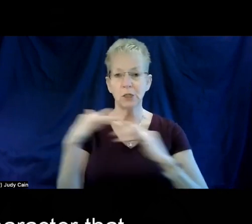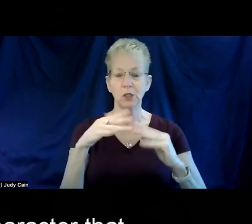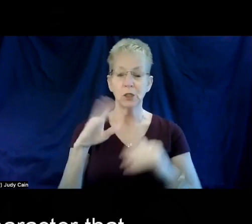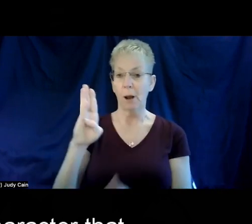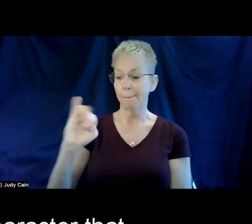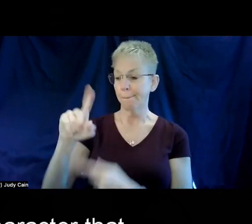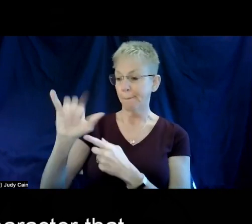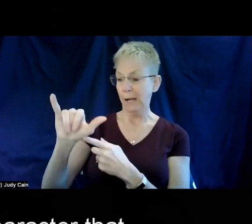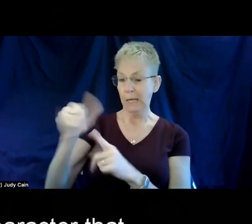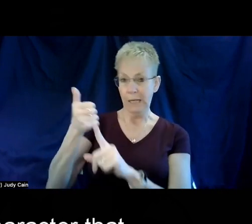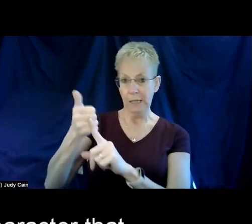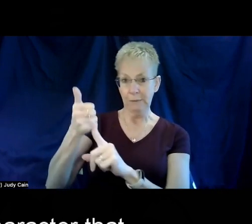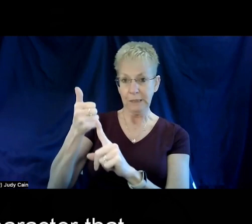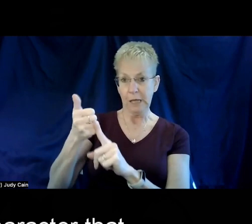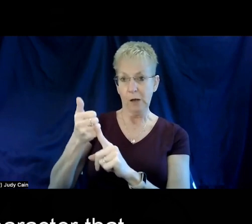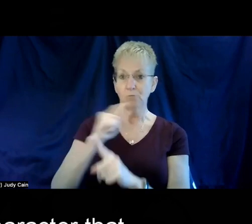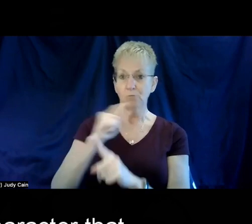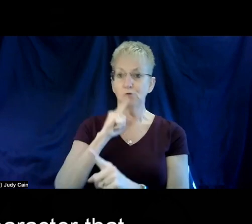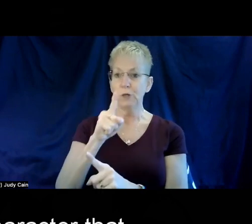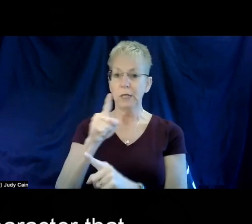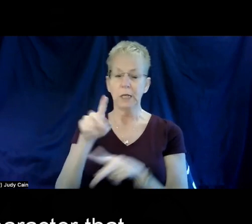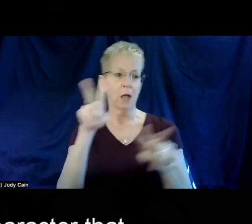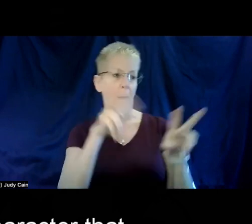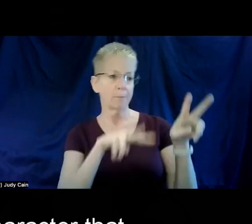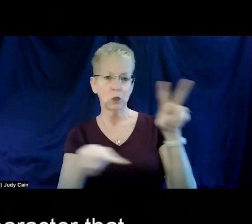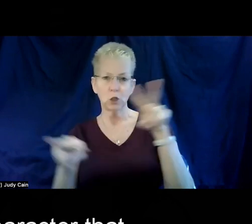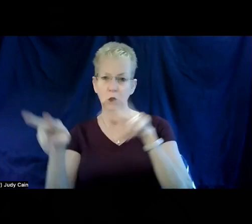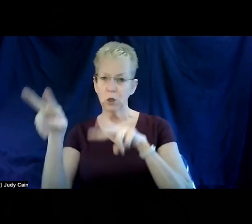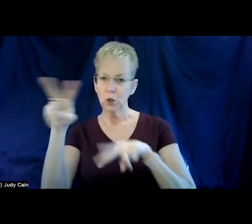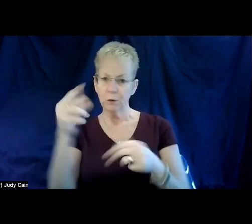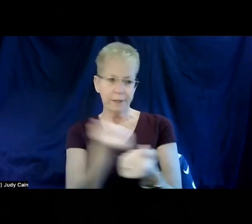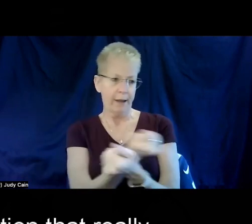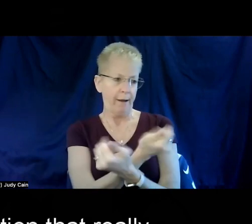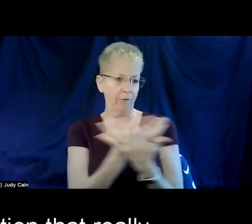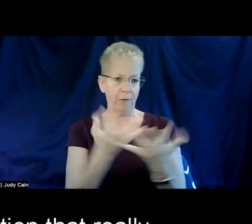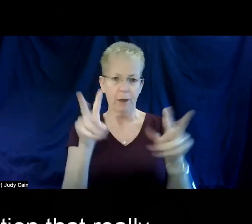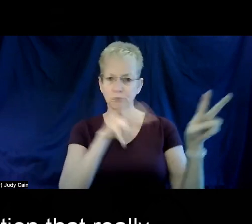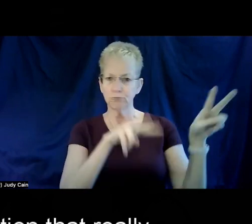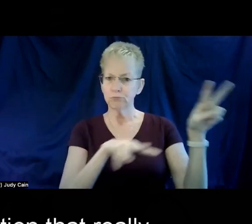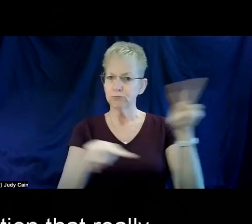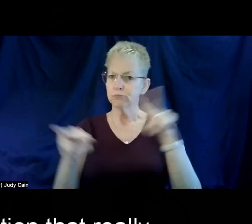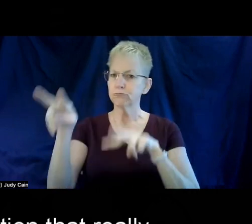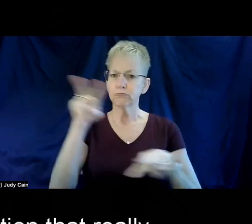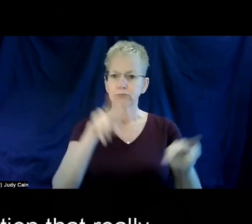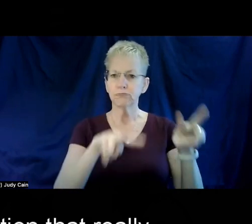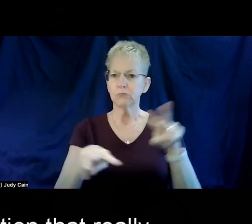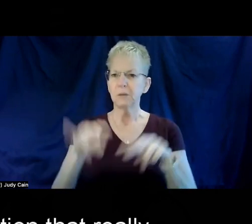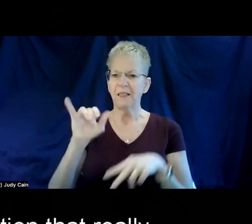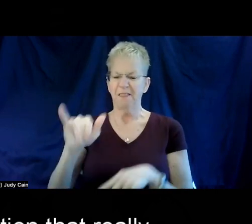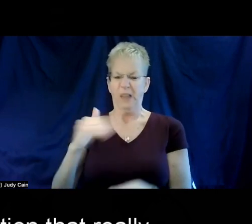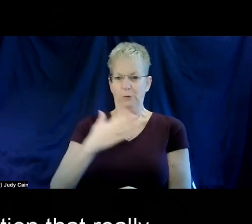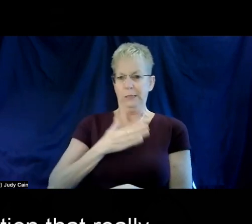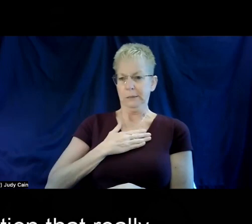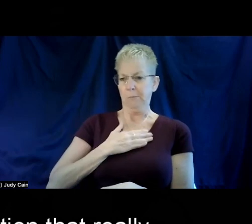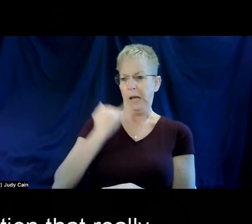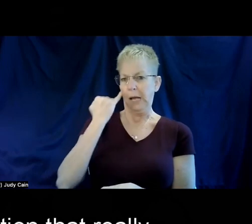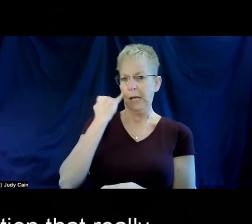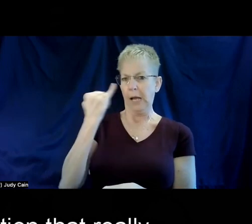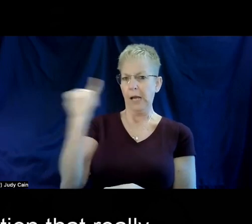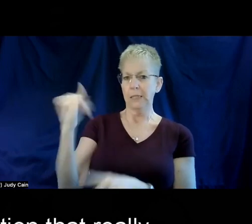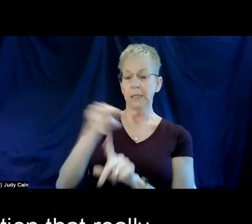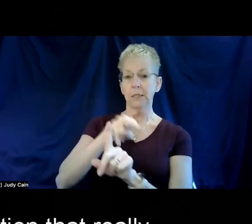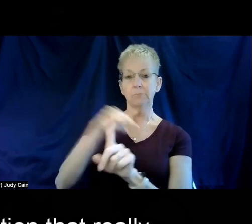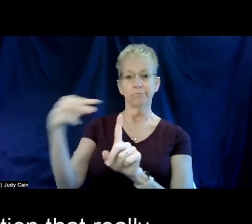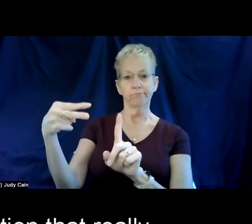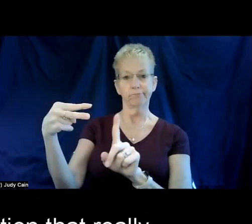the character that observes all this for the reader. And that was the notion that really struck me